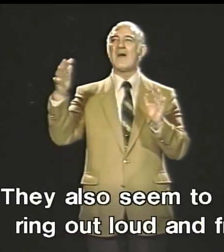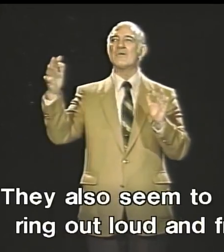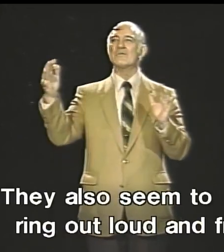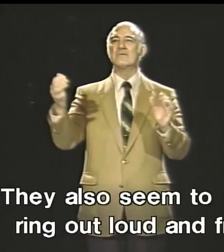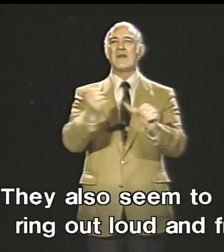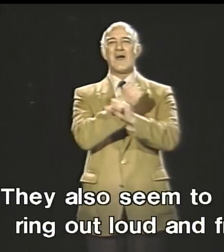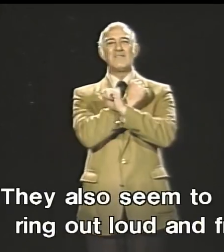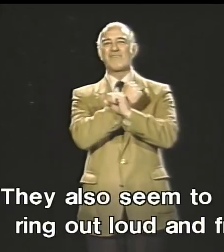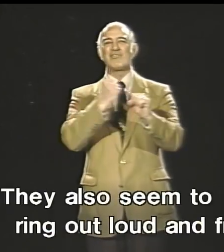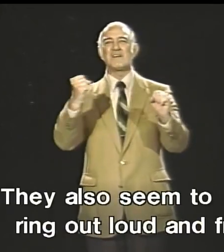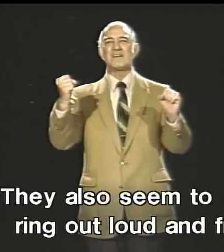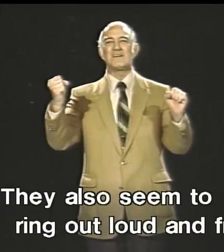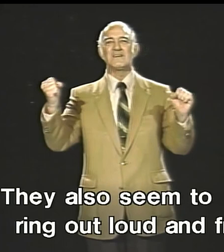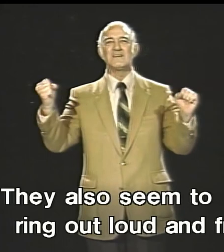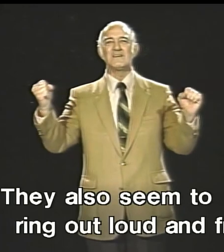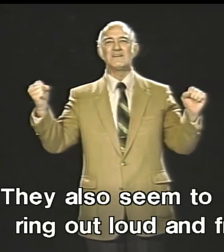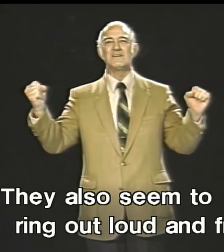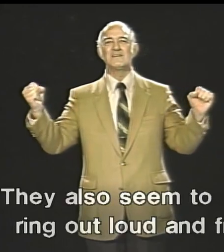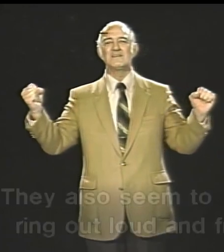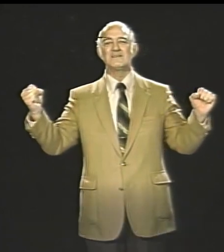loud and free.